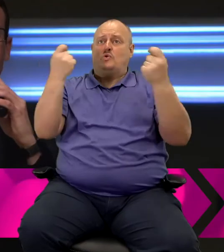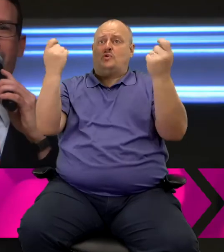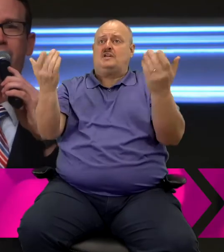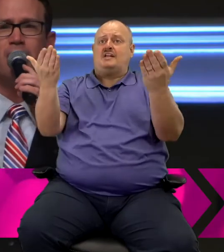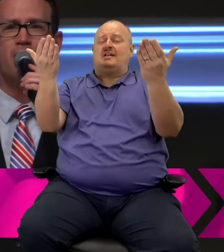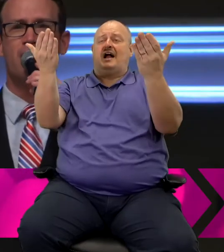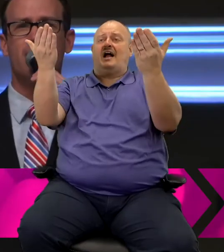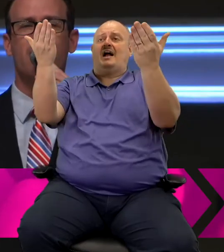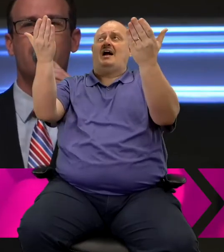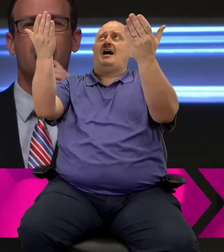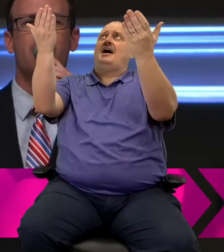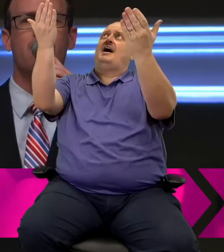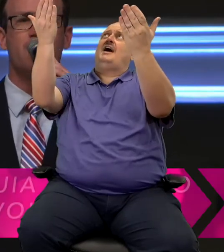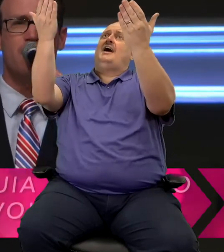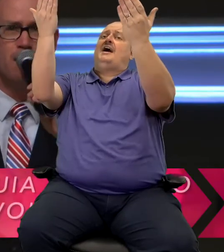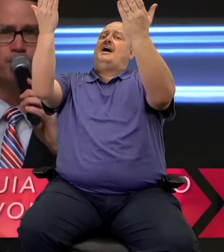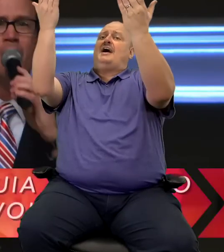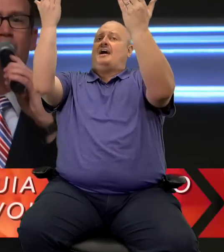alleluia.